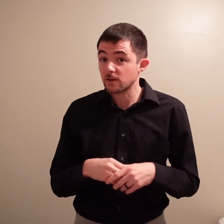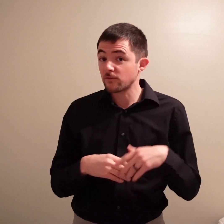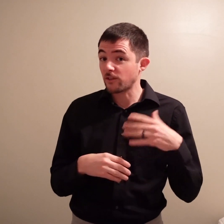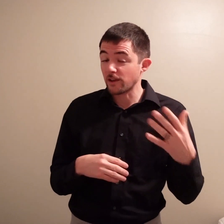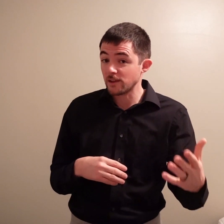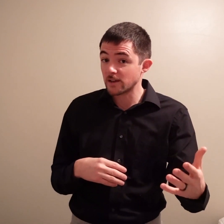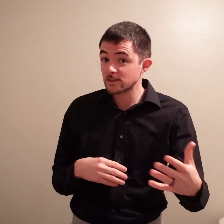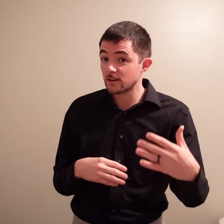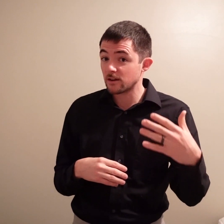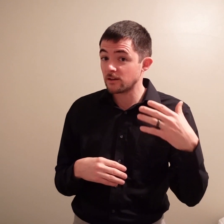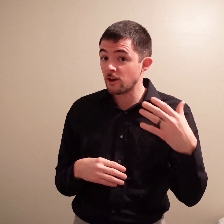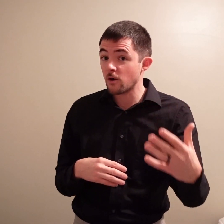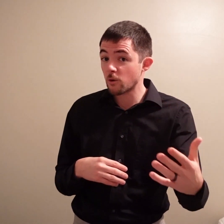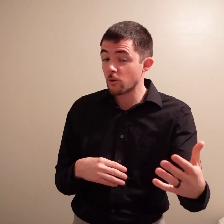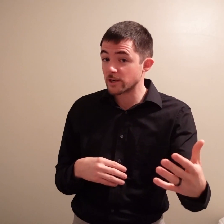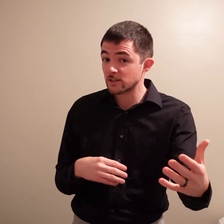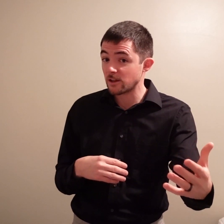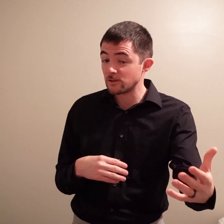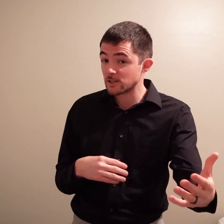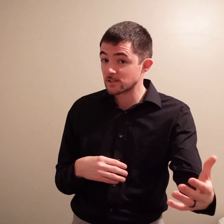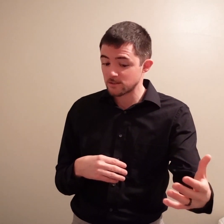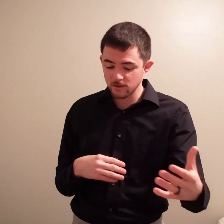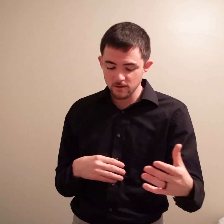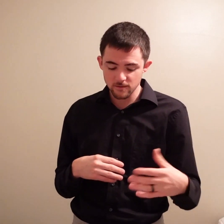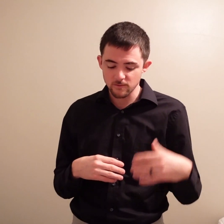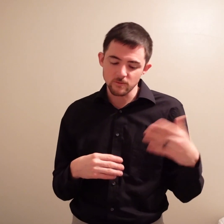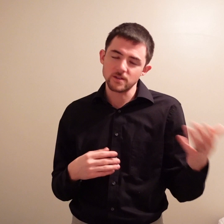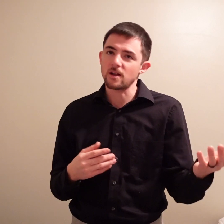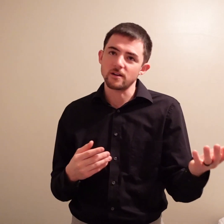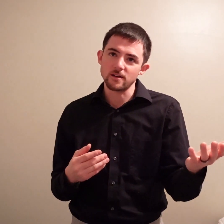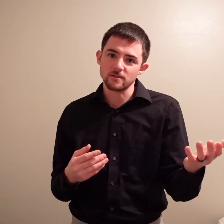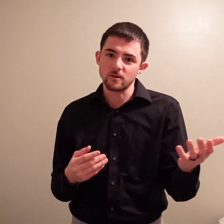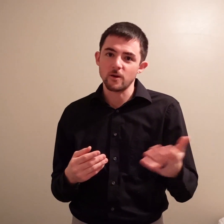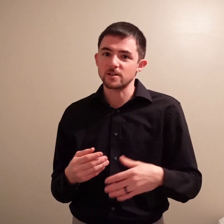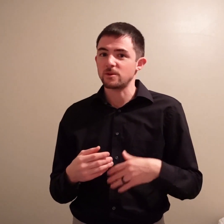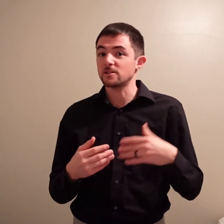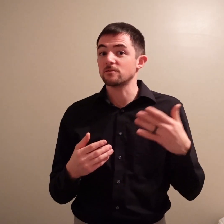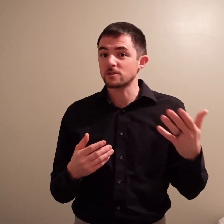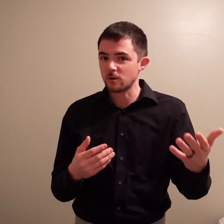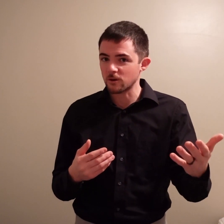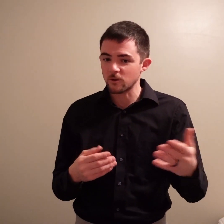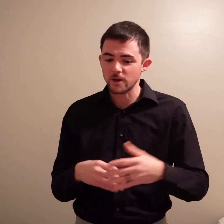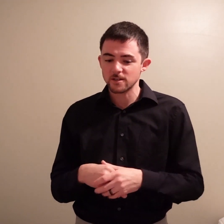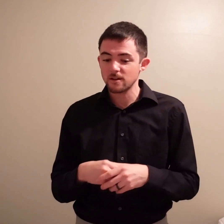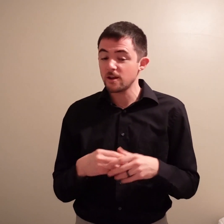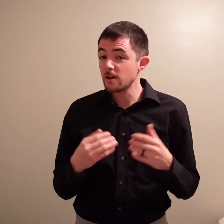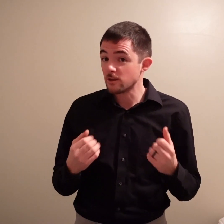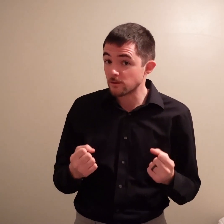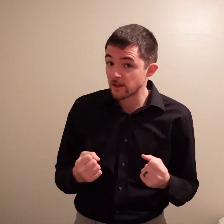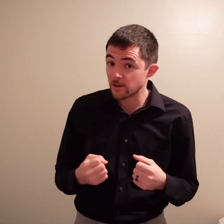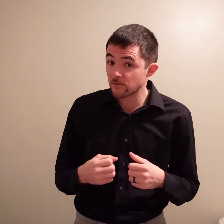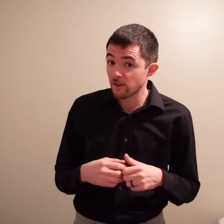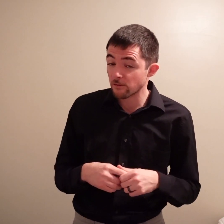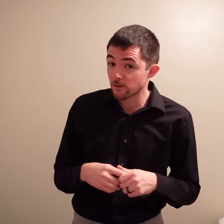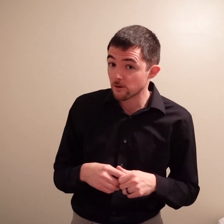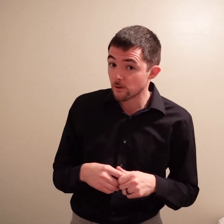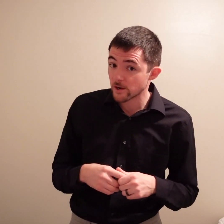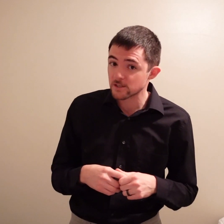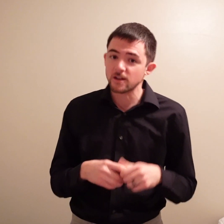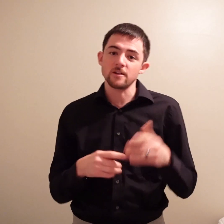for that yes, no question that you just, it's not a yes or no question, but it's a rhetorical question. You lean in for that rhetorical question and you're